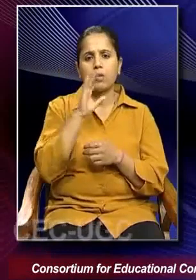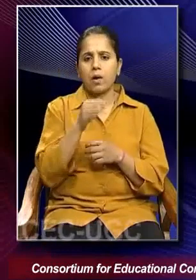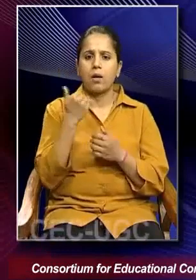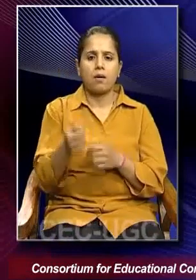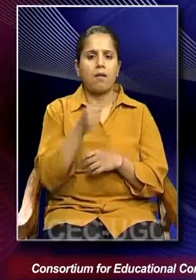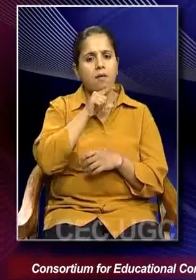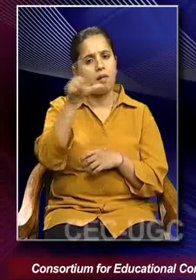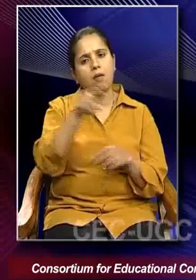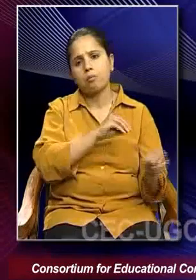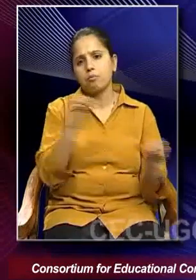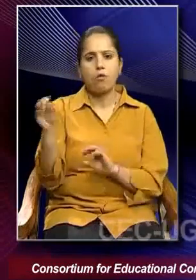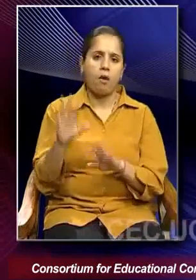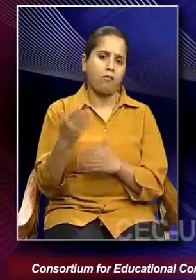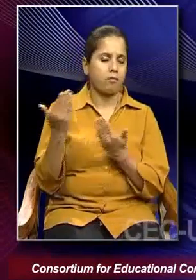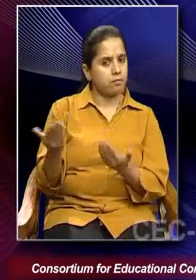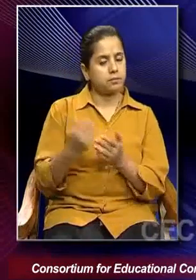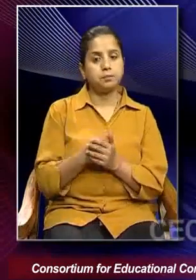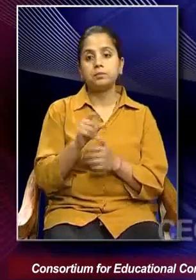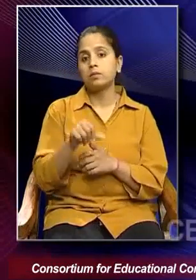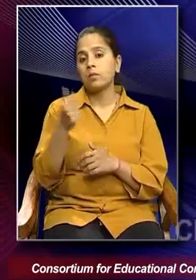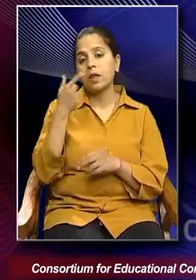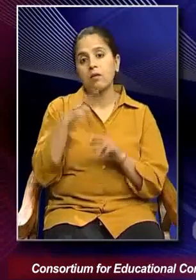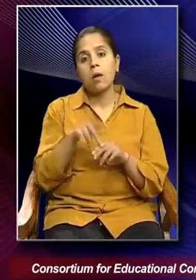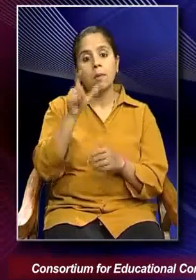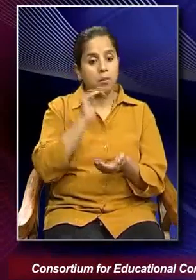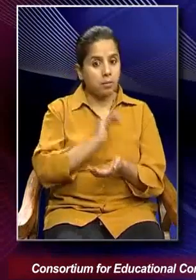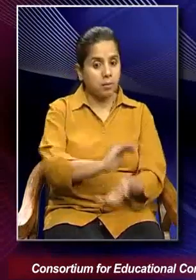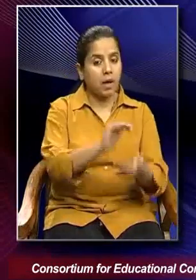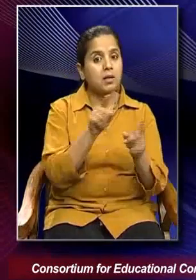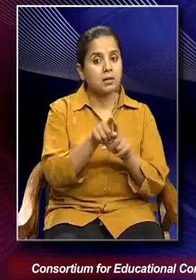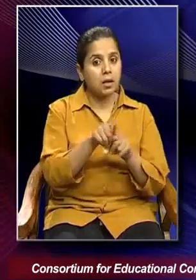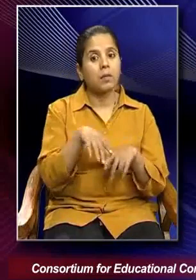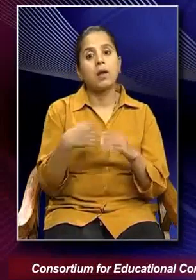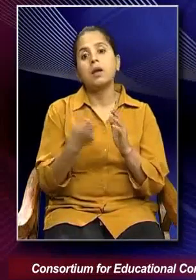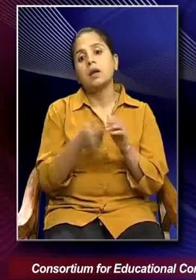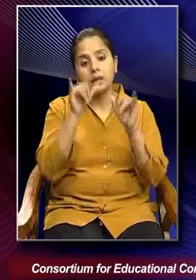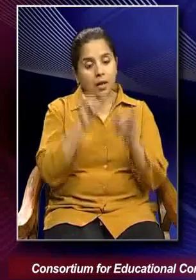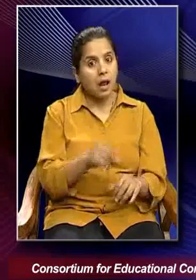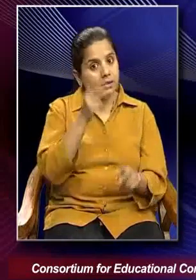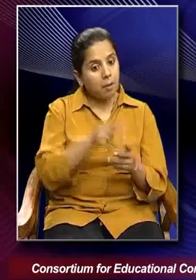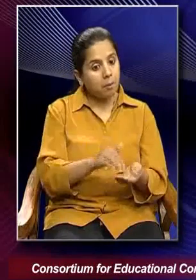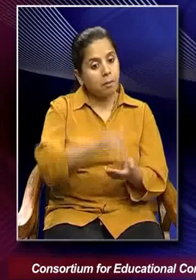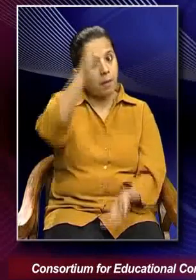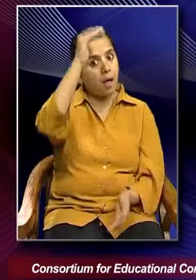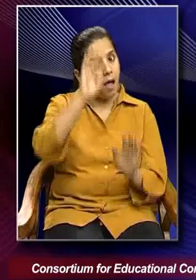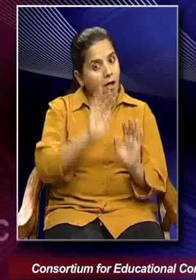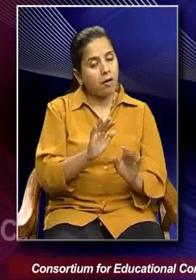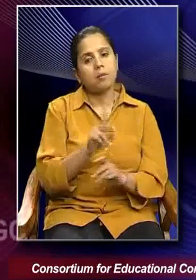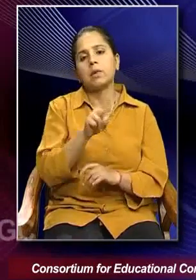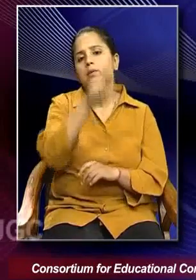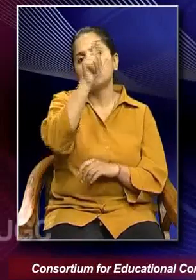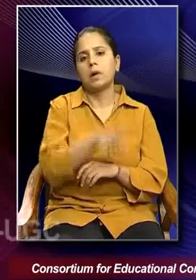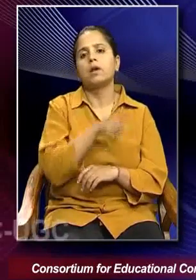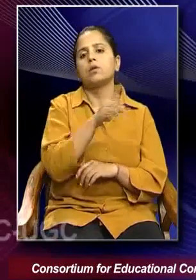lifetime migrant. So on the other hand, if the place of birth and the place of residence happens to be the same, it means that this person